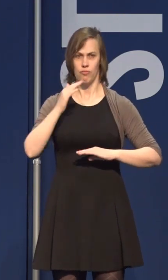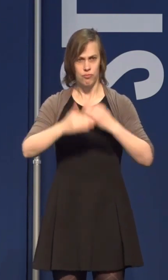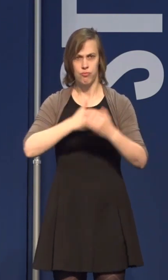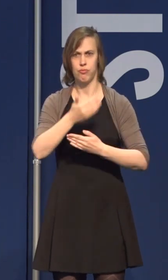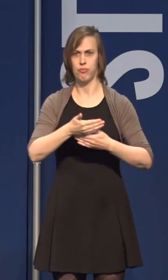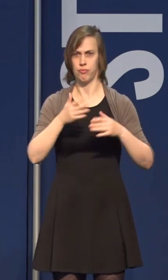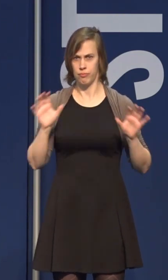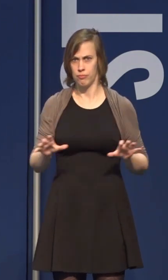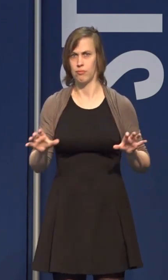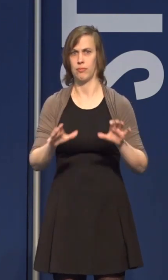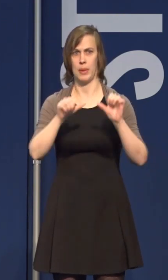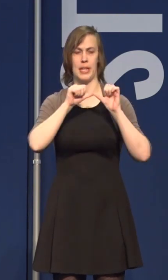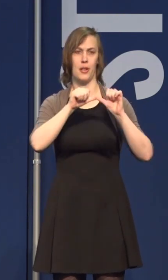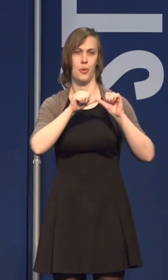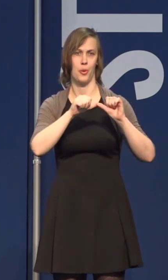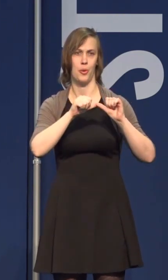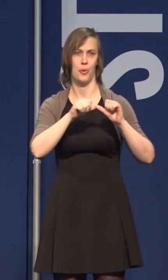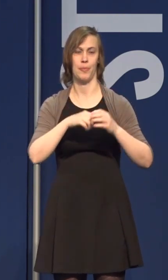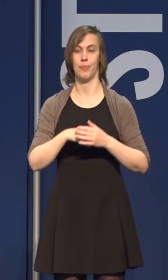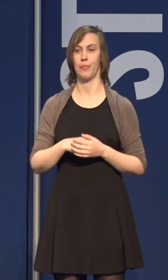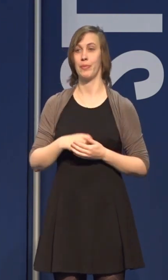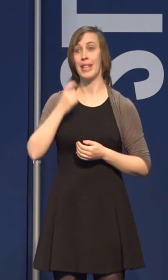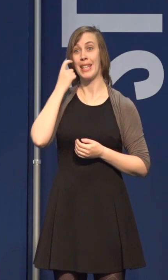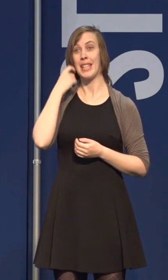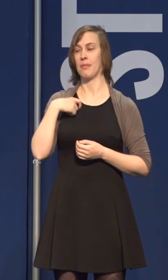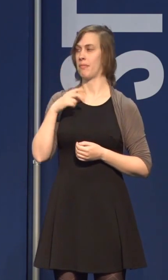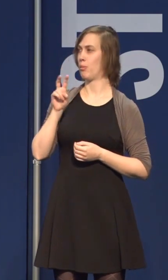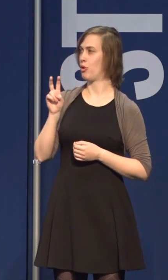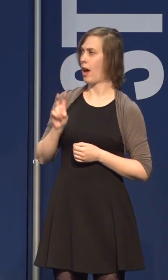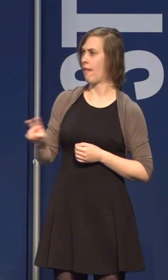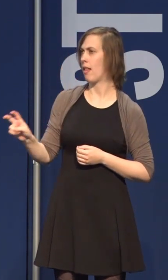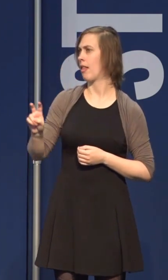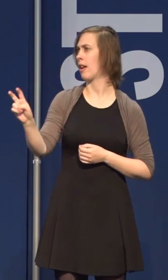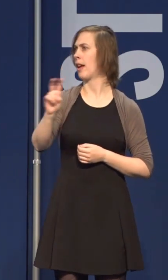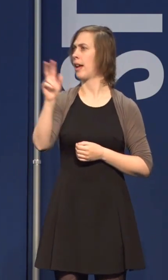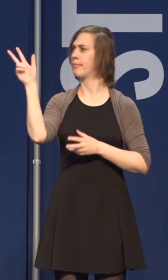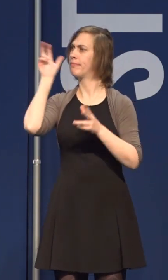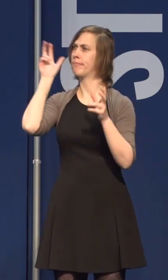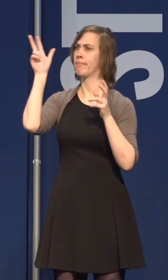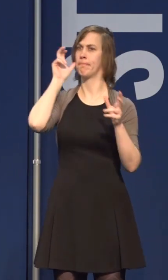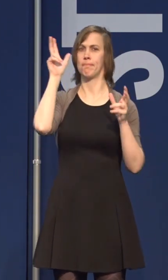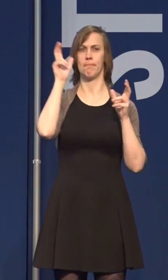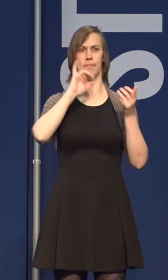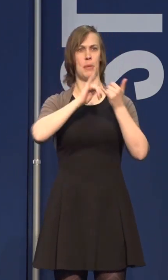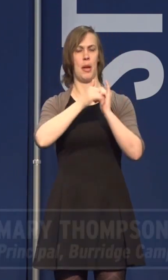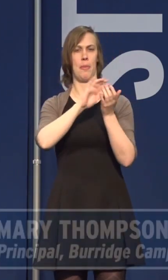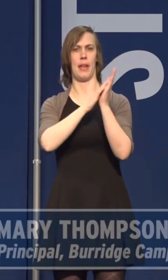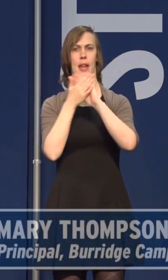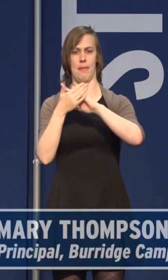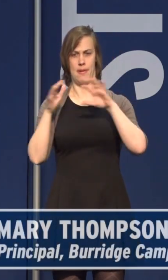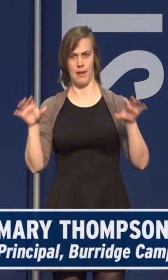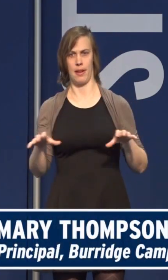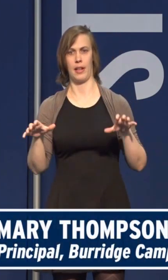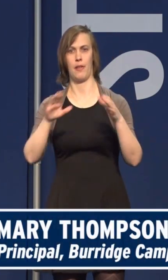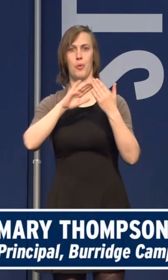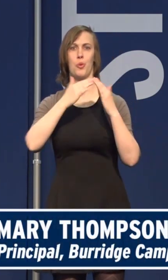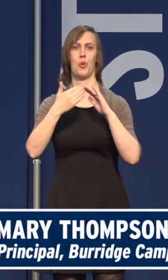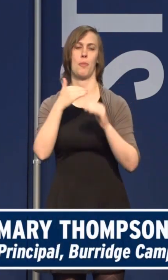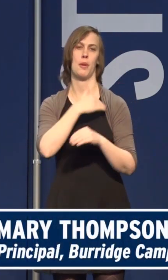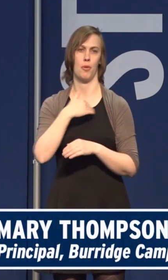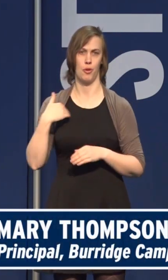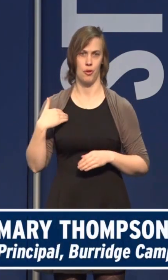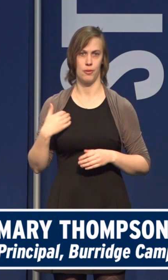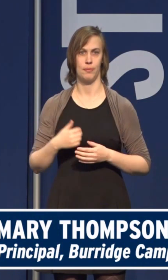some wonderful advice on how to be an active community member. It said, take notice of your